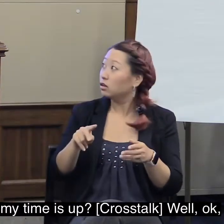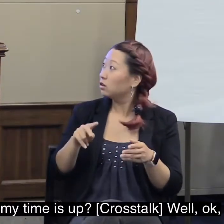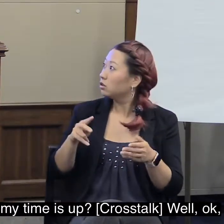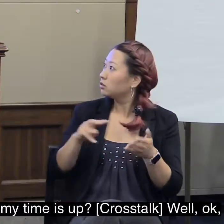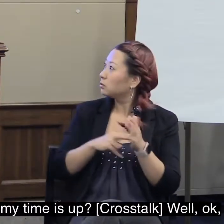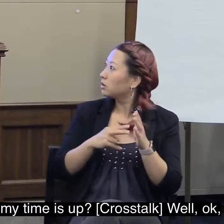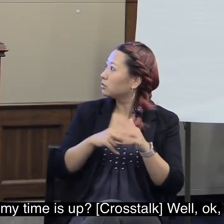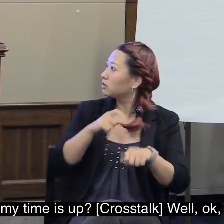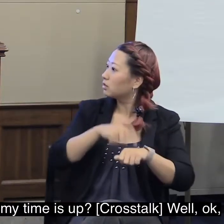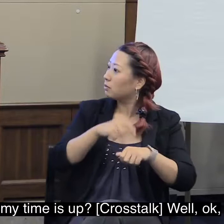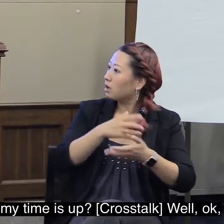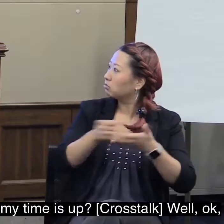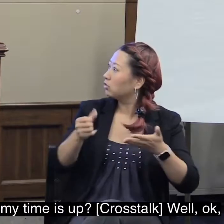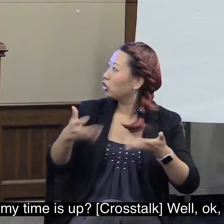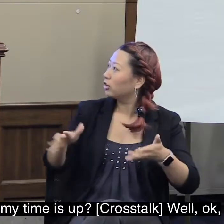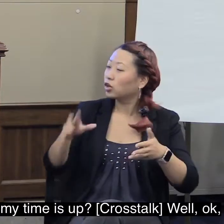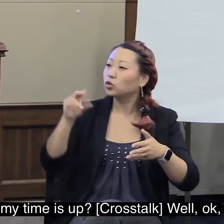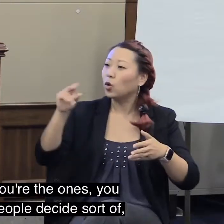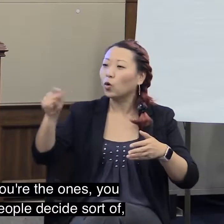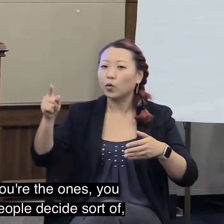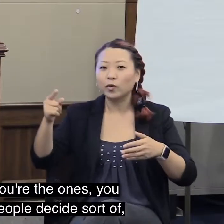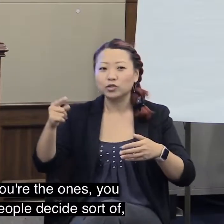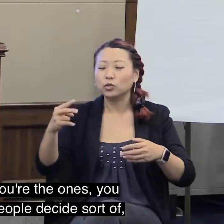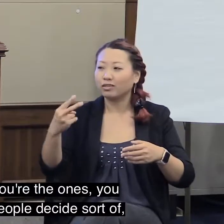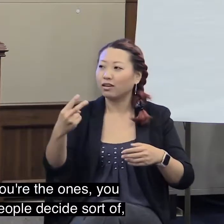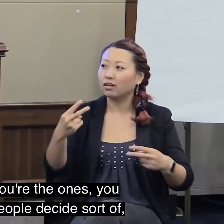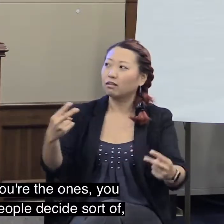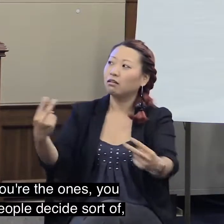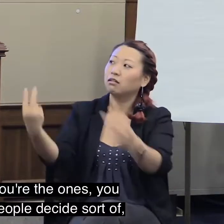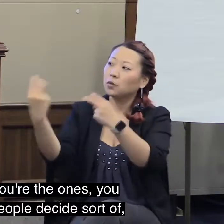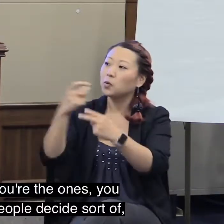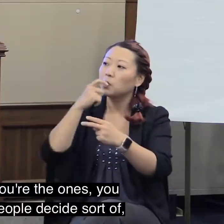Or okay. So